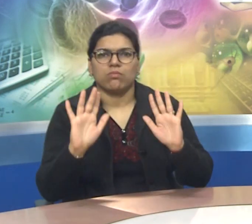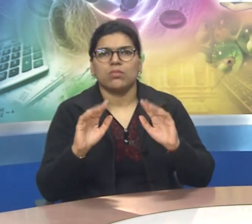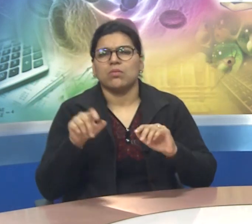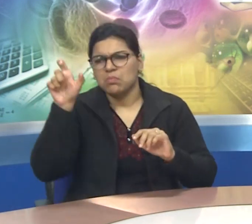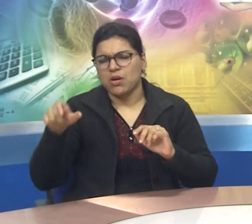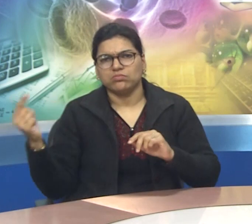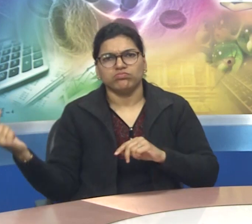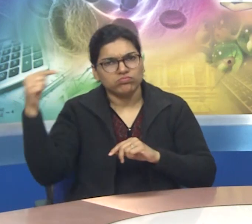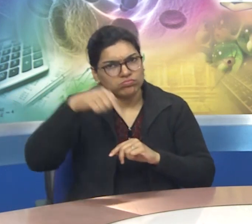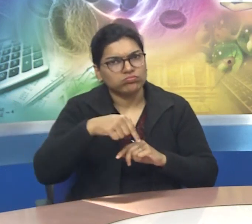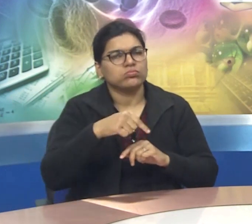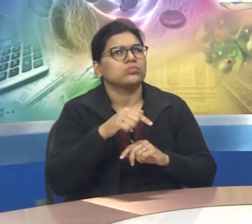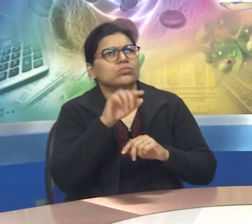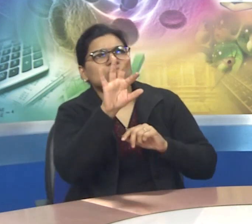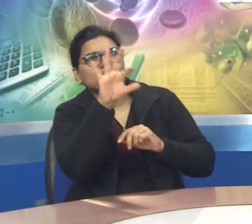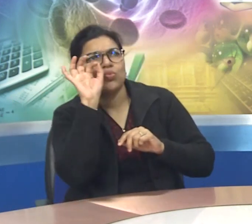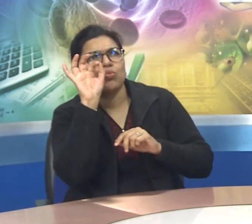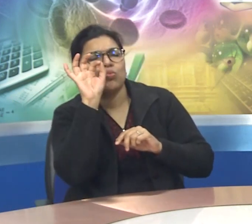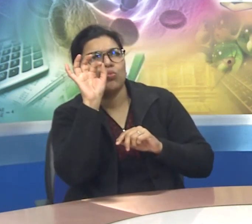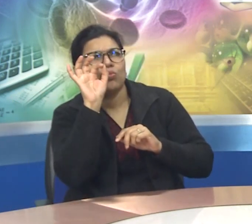reader. It states that